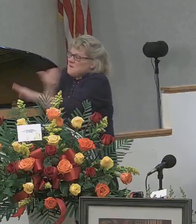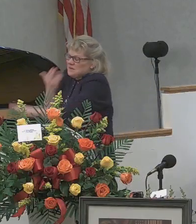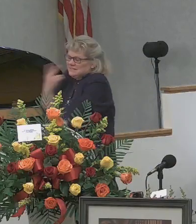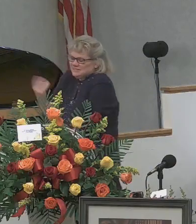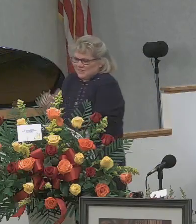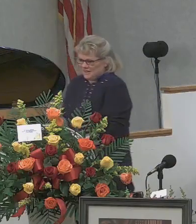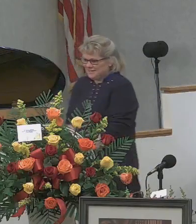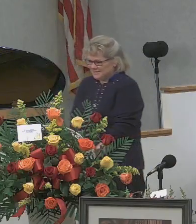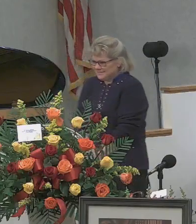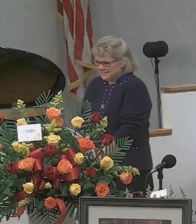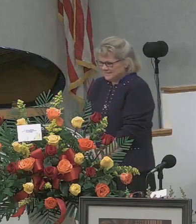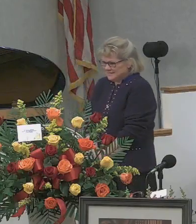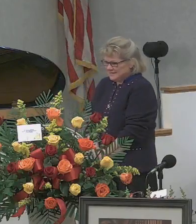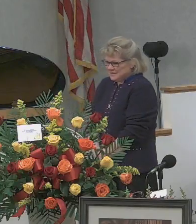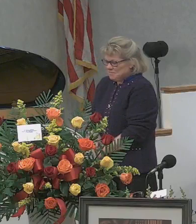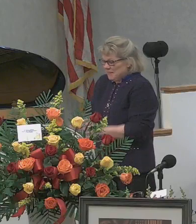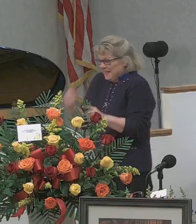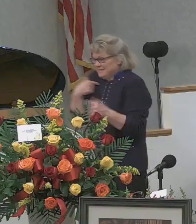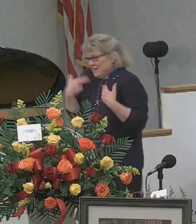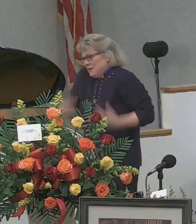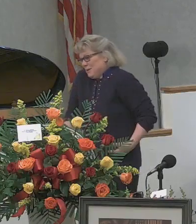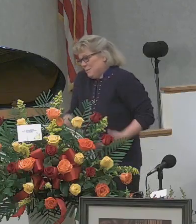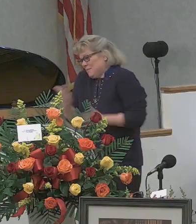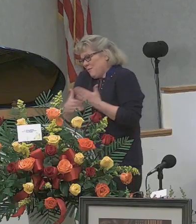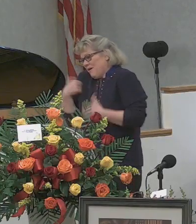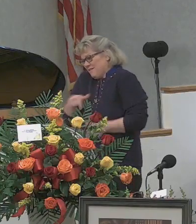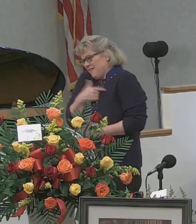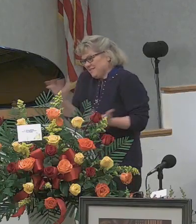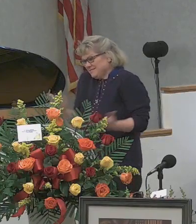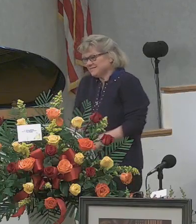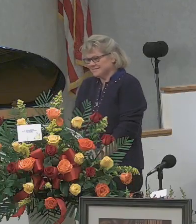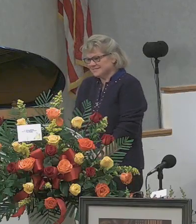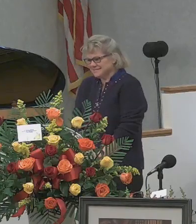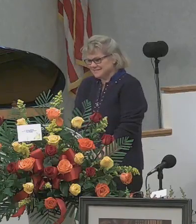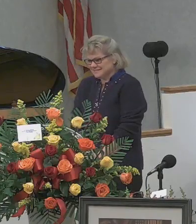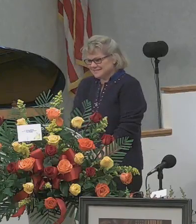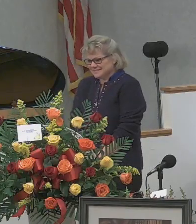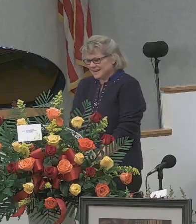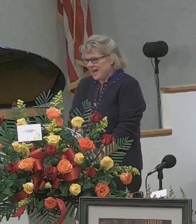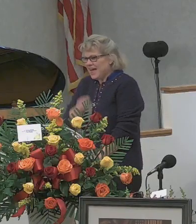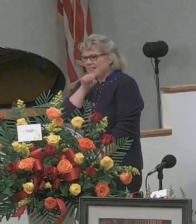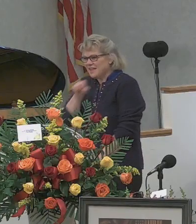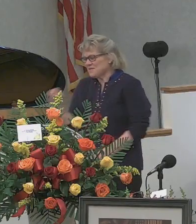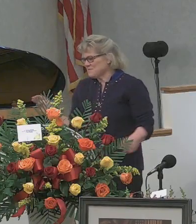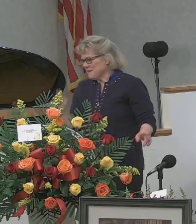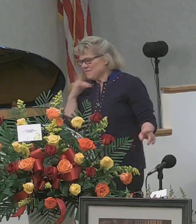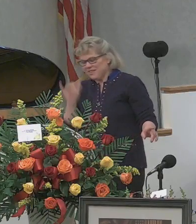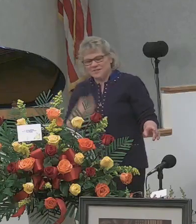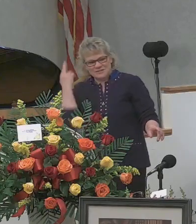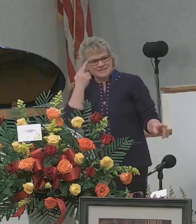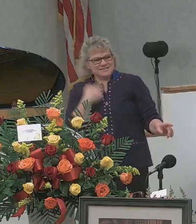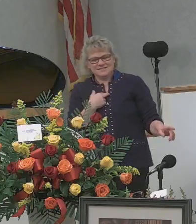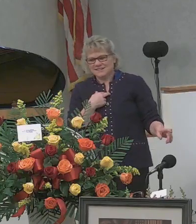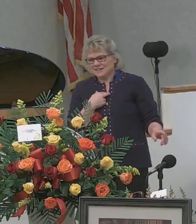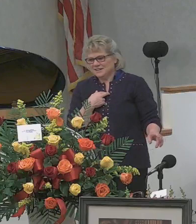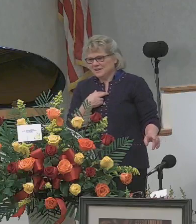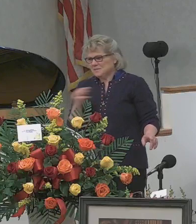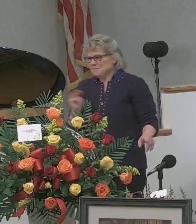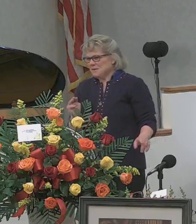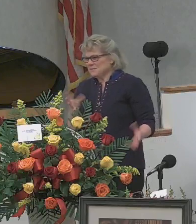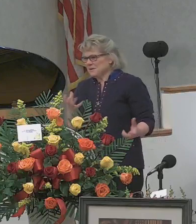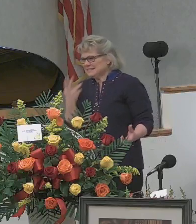Oh, that just shows you the humanness of people, doesn't it? That makes me love Brother Marion more. You know, when I heard that.